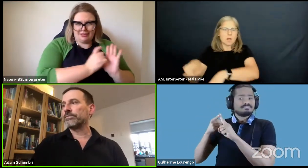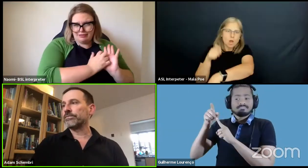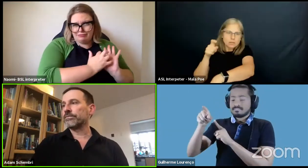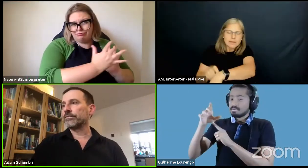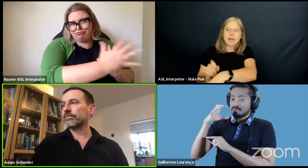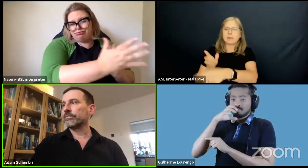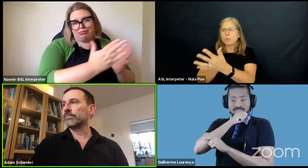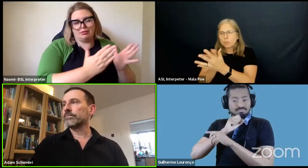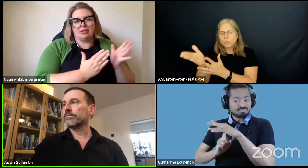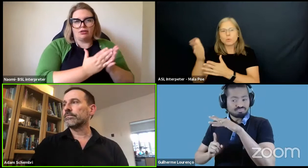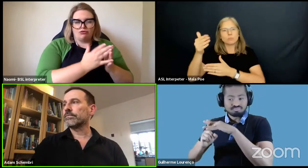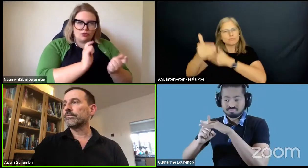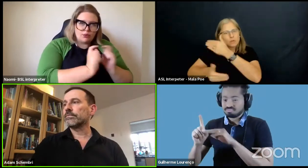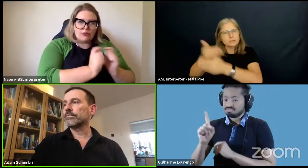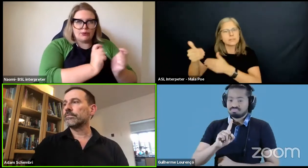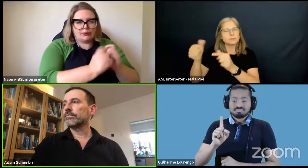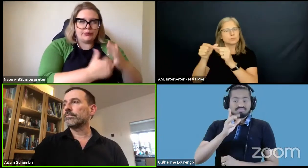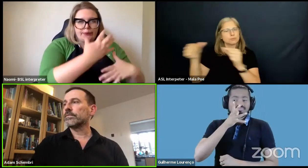grammaticalization.